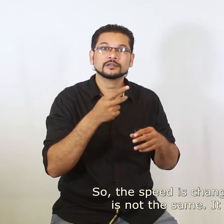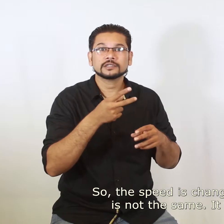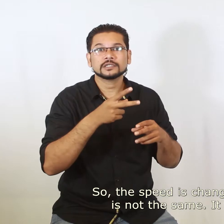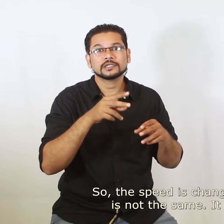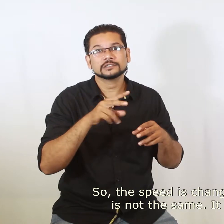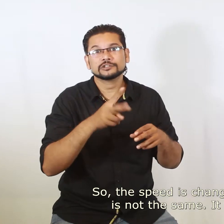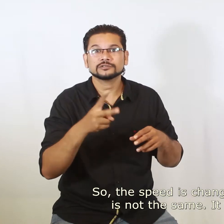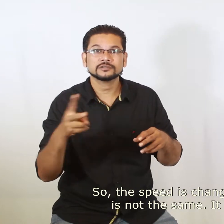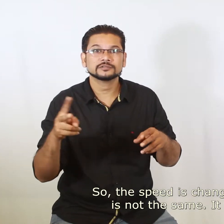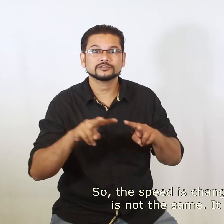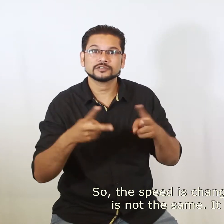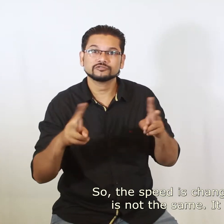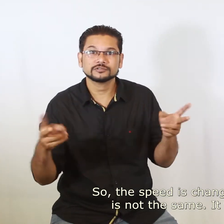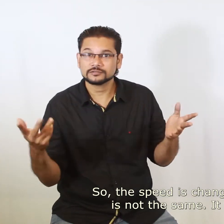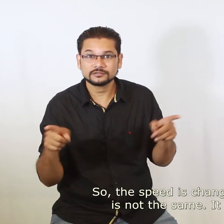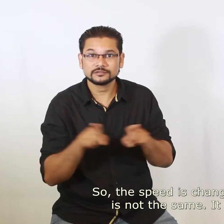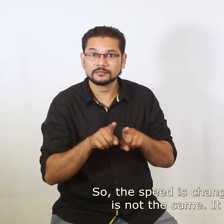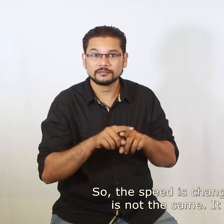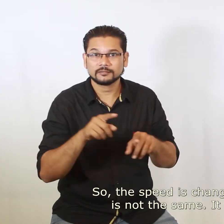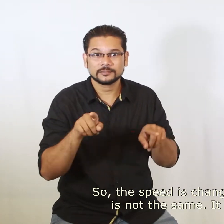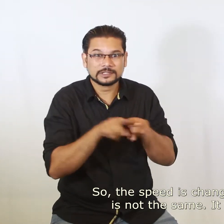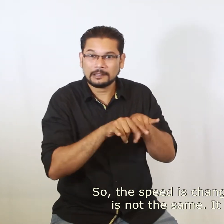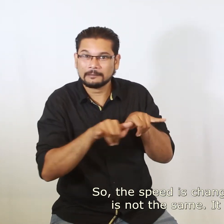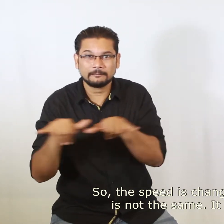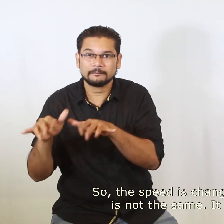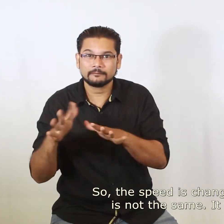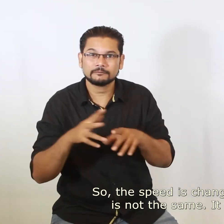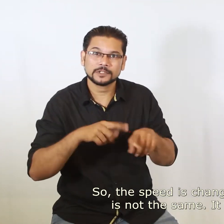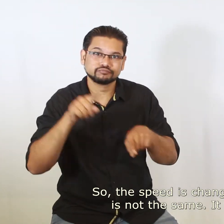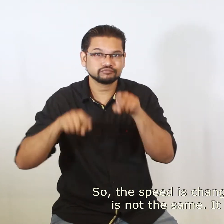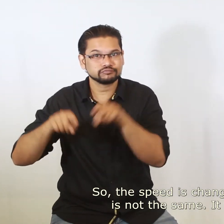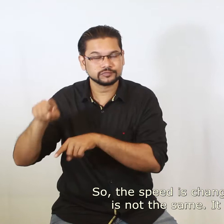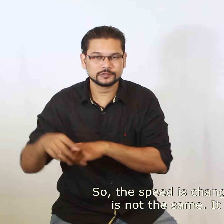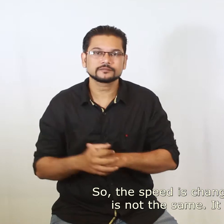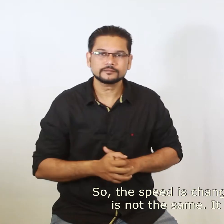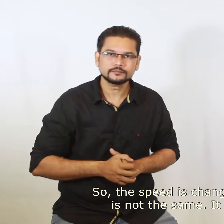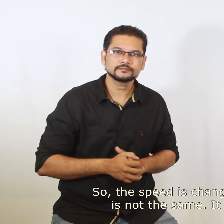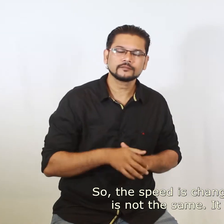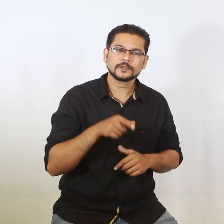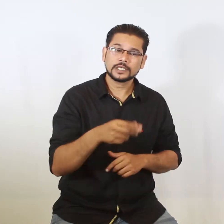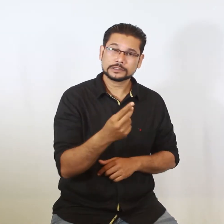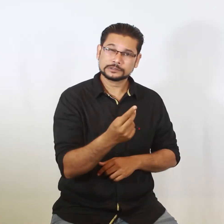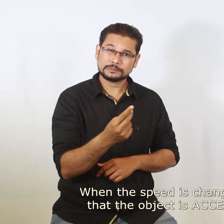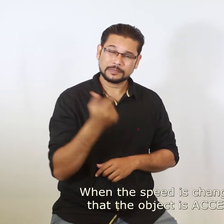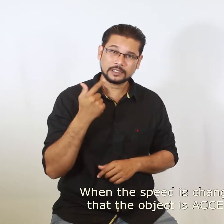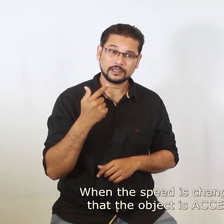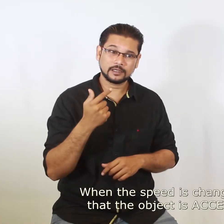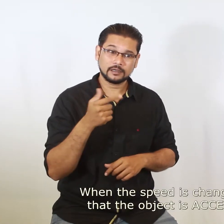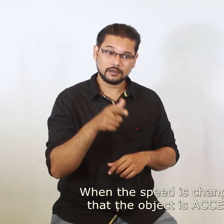So, the speed is changing and it is not the same. It varies. When the speed